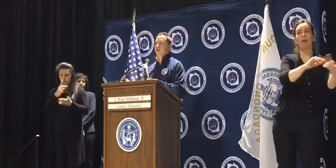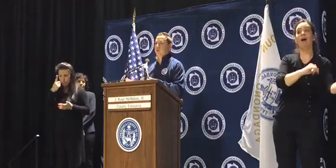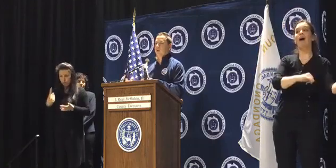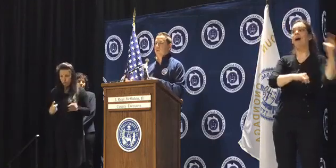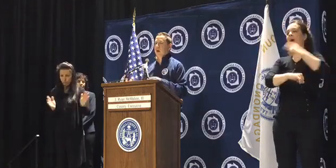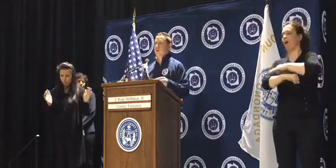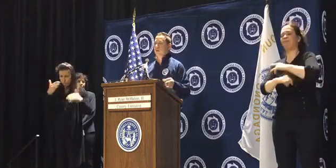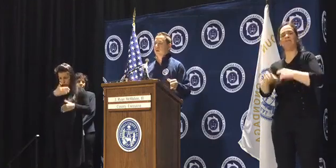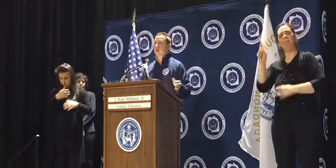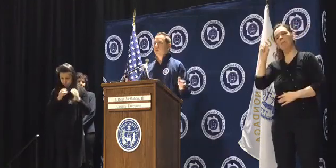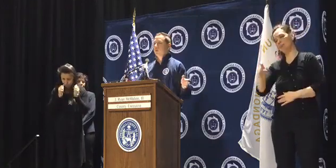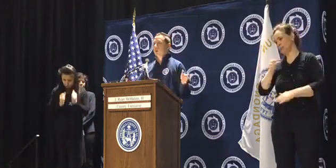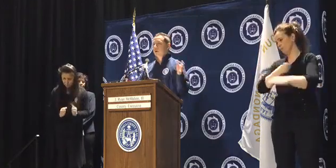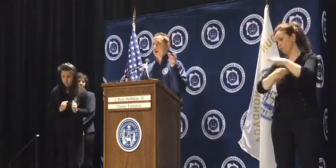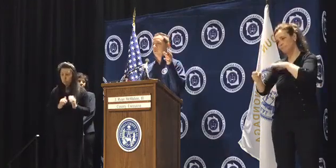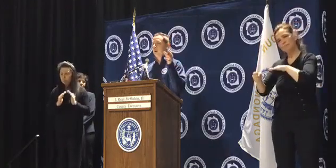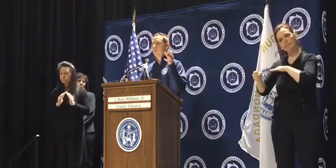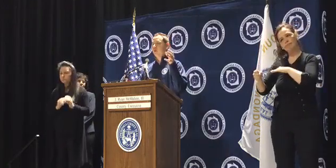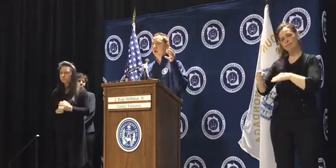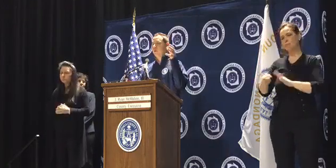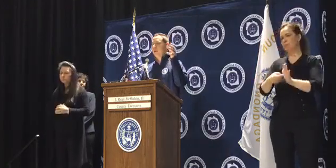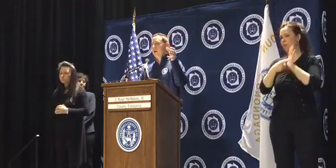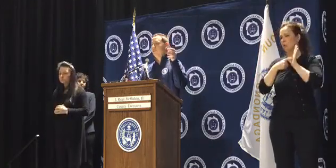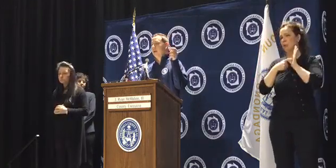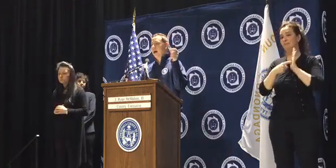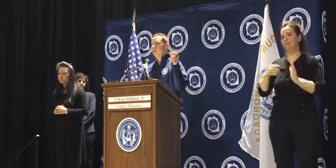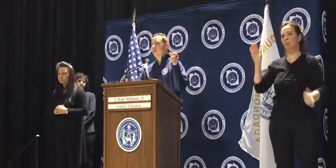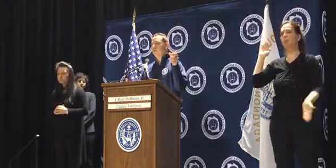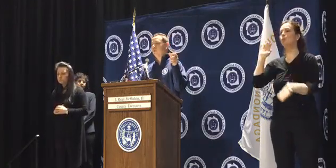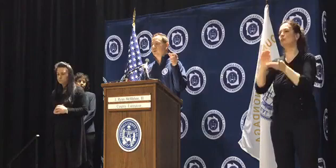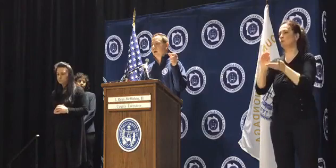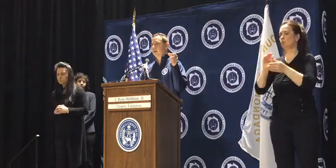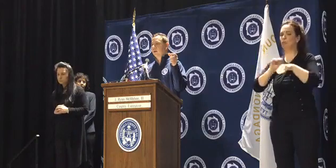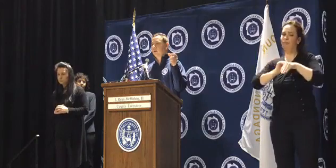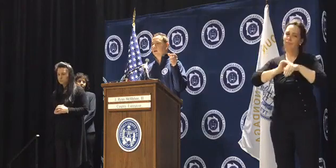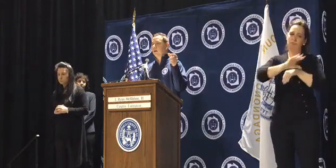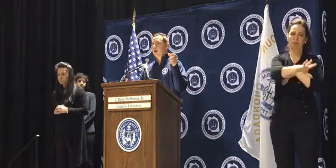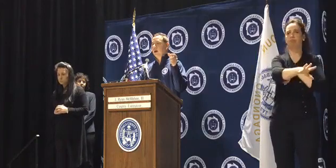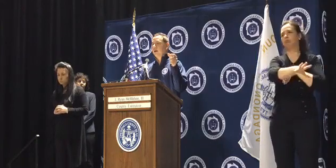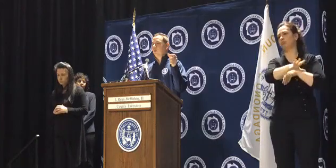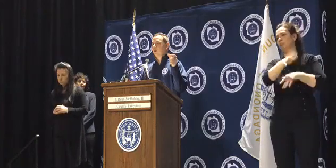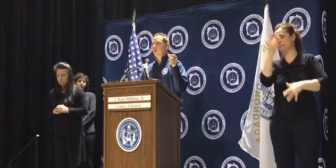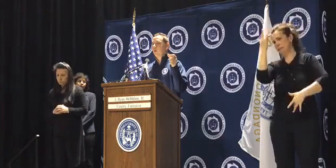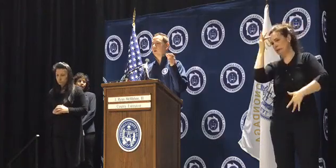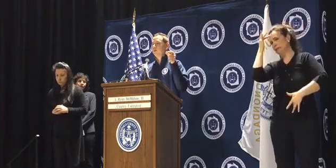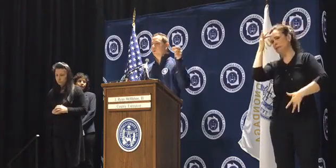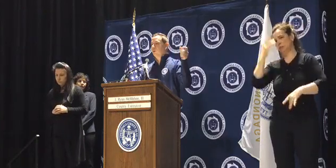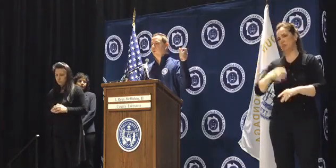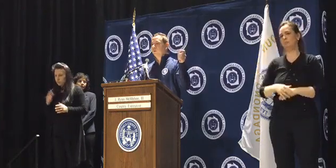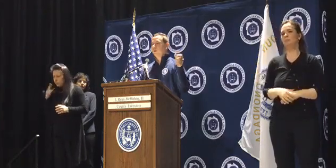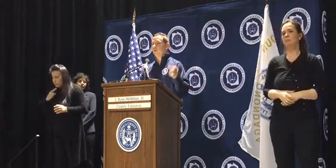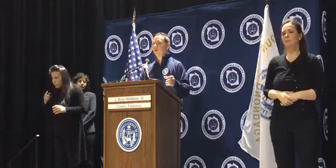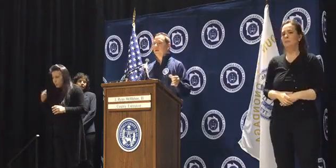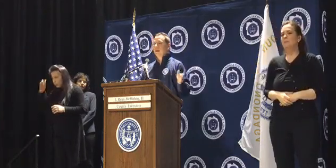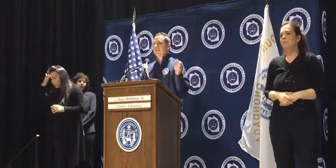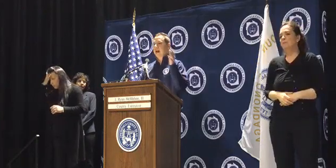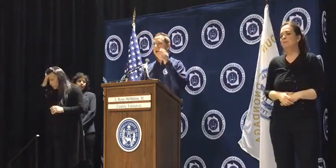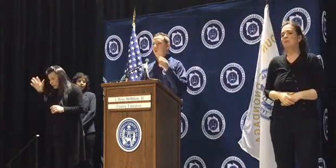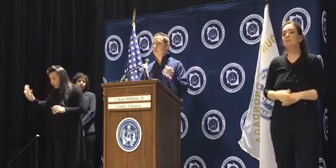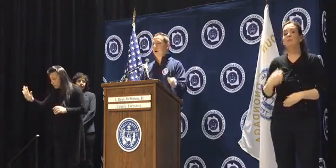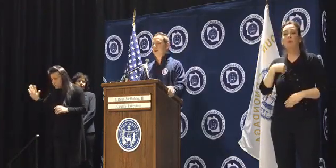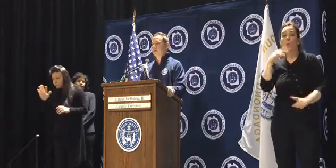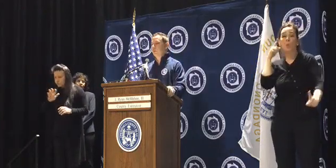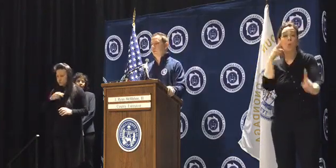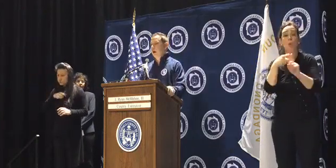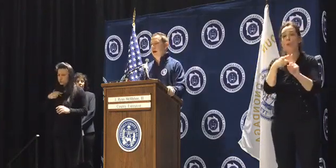right now to starve the virus. We started out by trying to identify anyone who's sick and anyone who needs to be quarantined. That's an